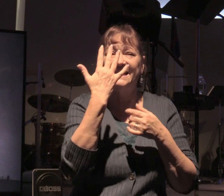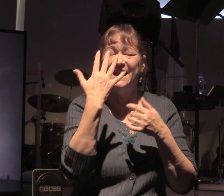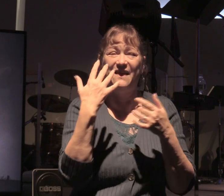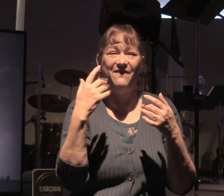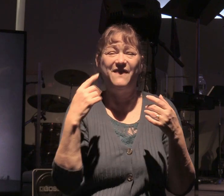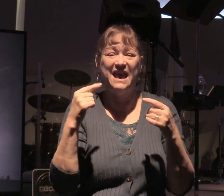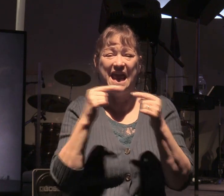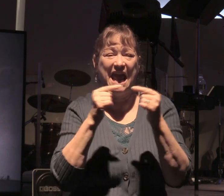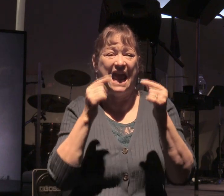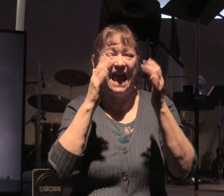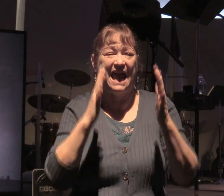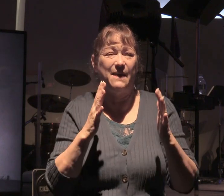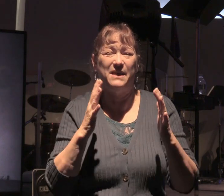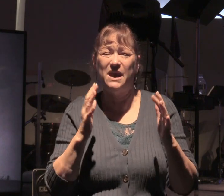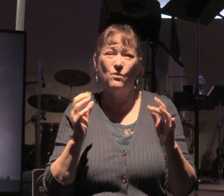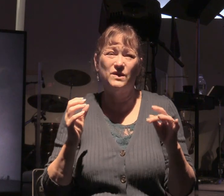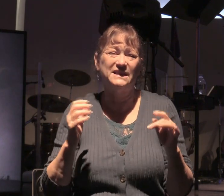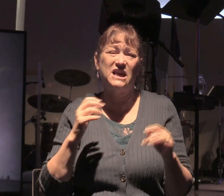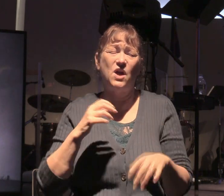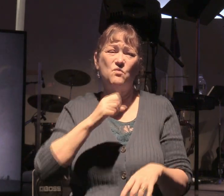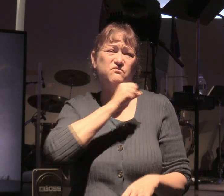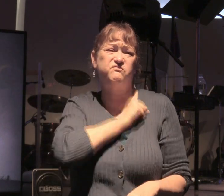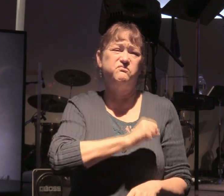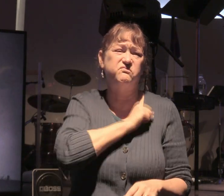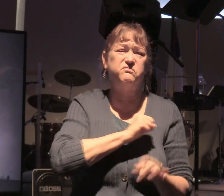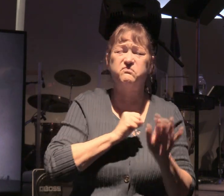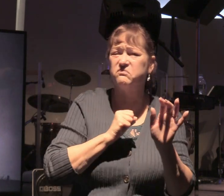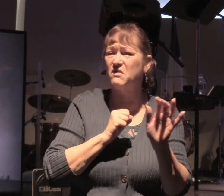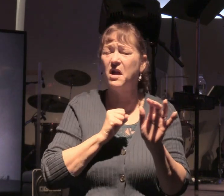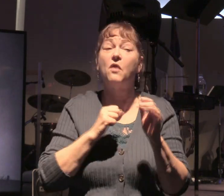enemy, the process